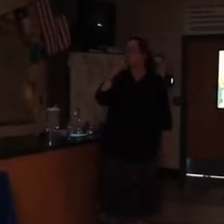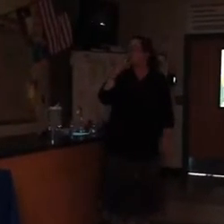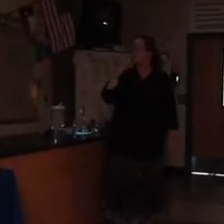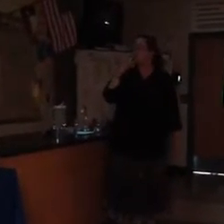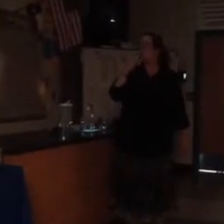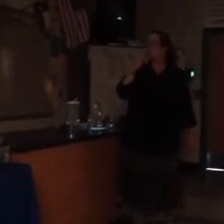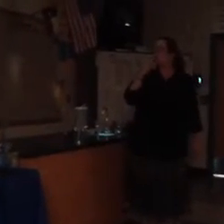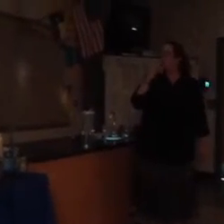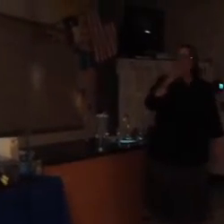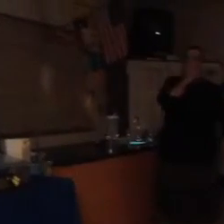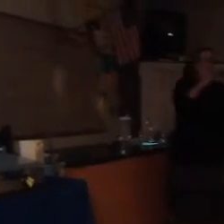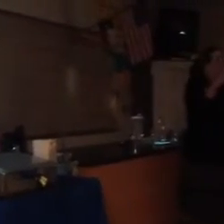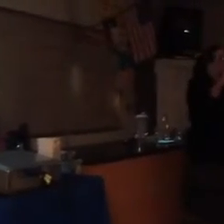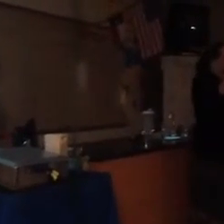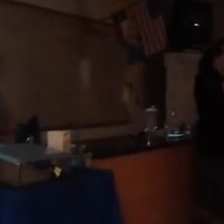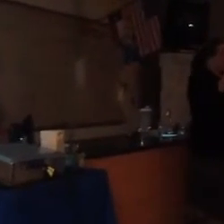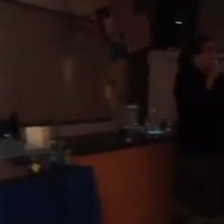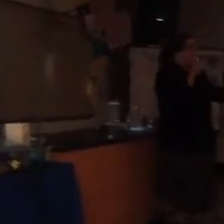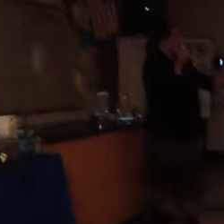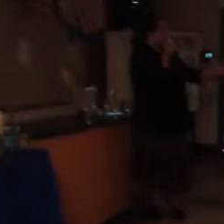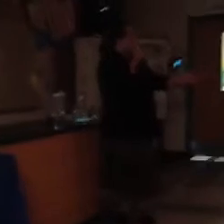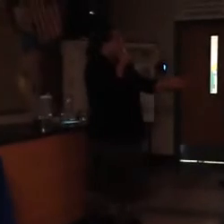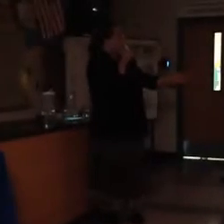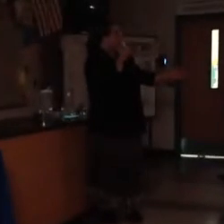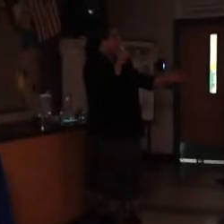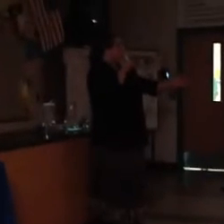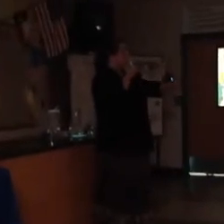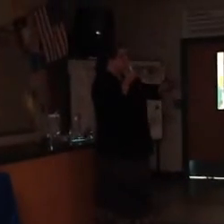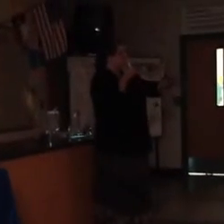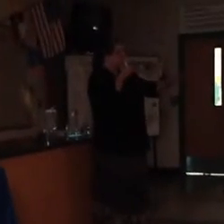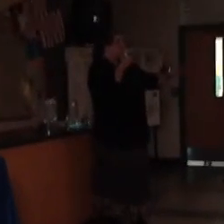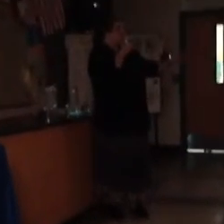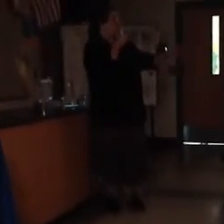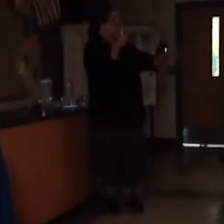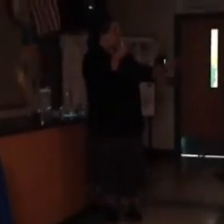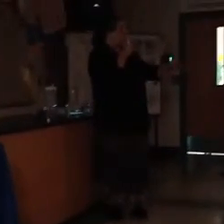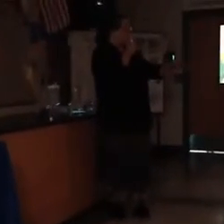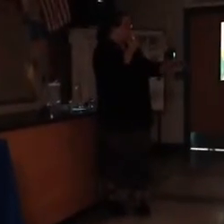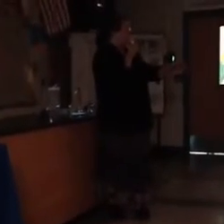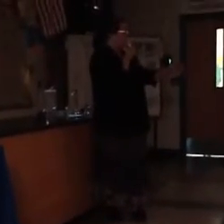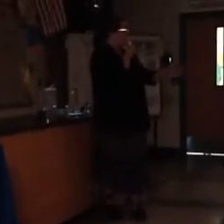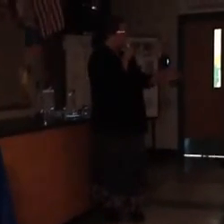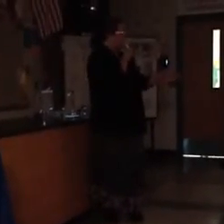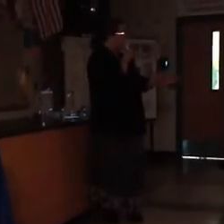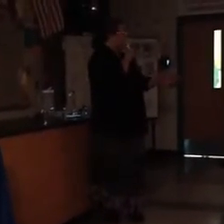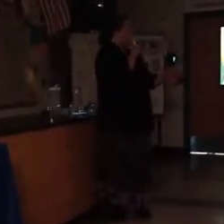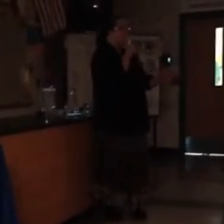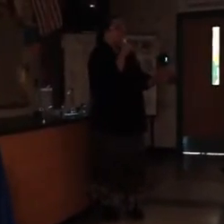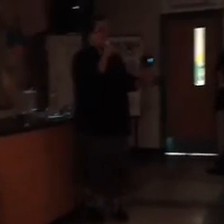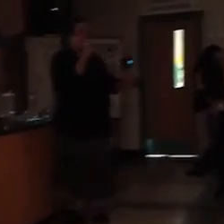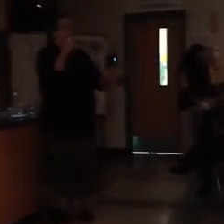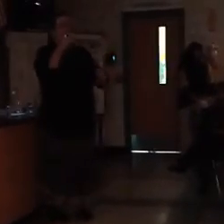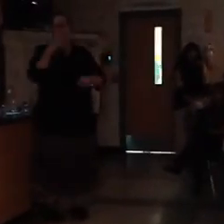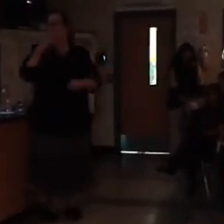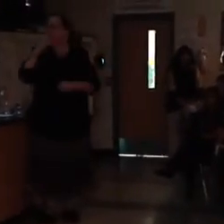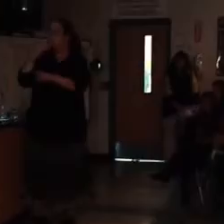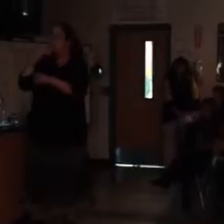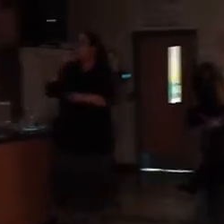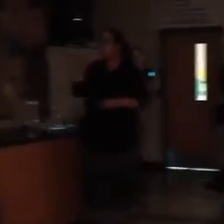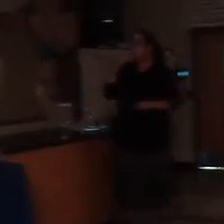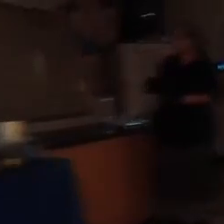learning that is happening. Are there any questions about the IB marks and the grade? No?